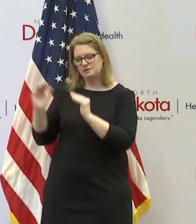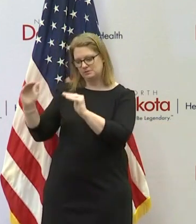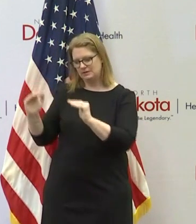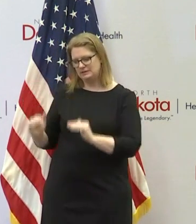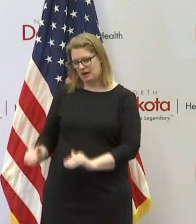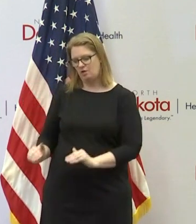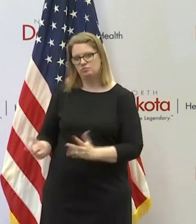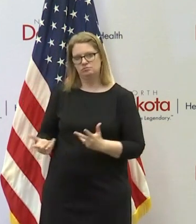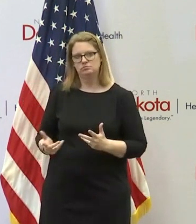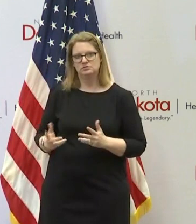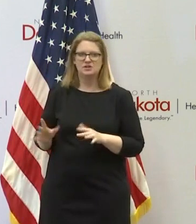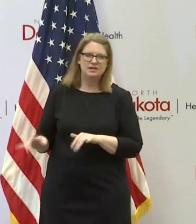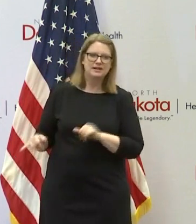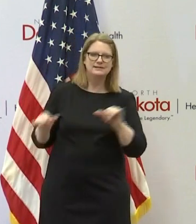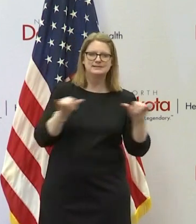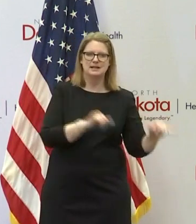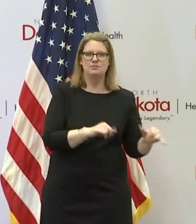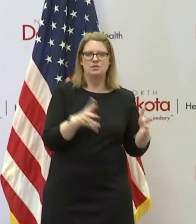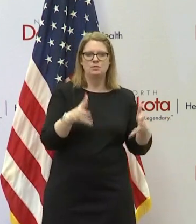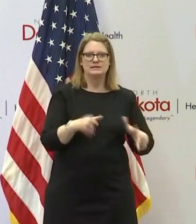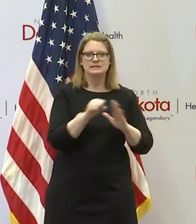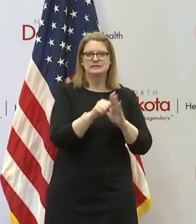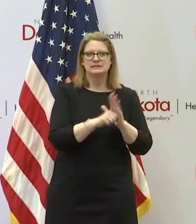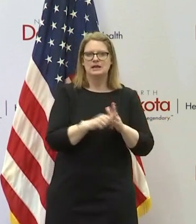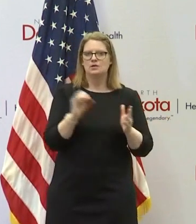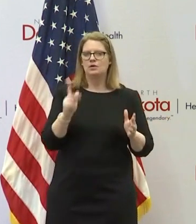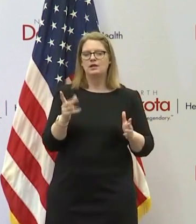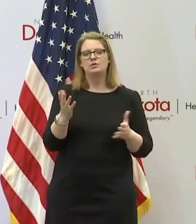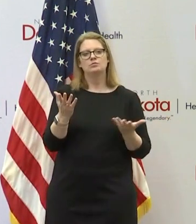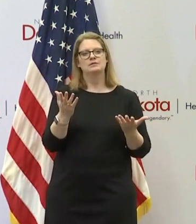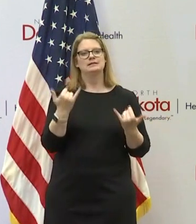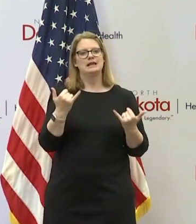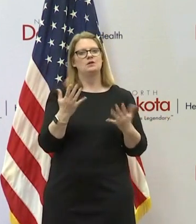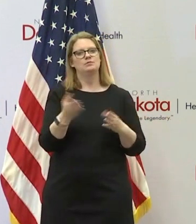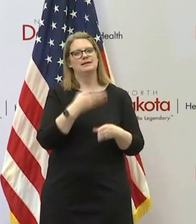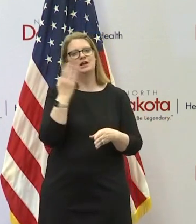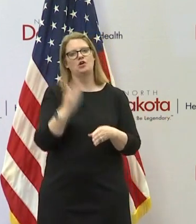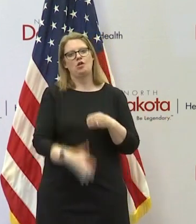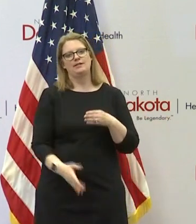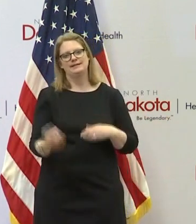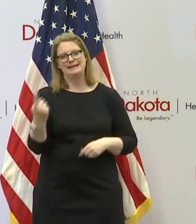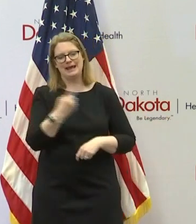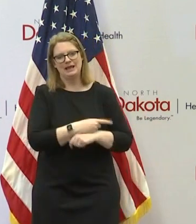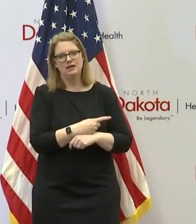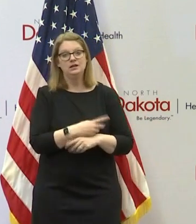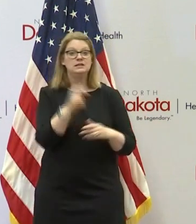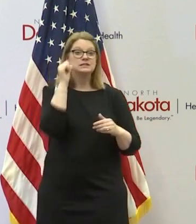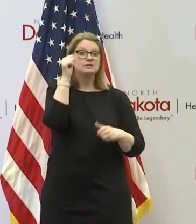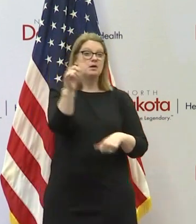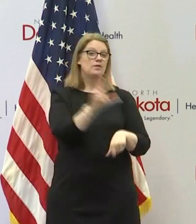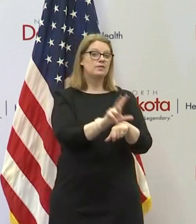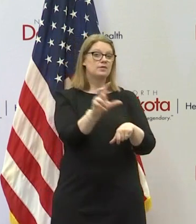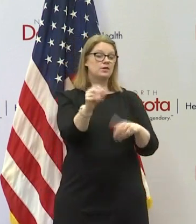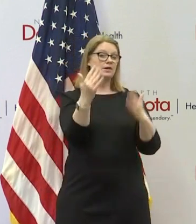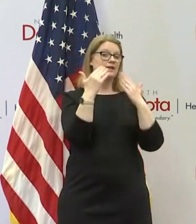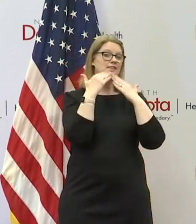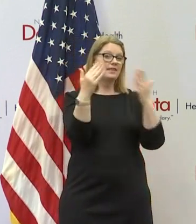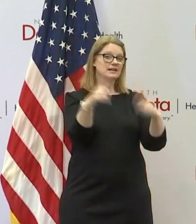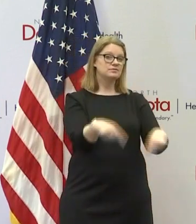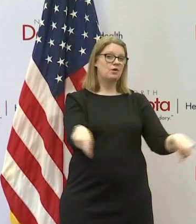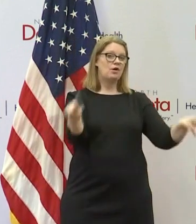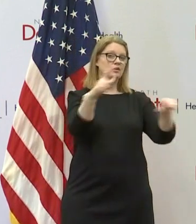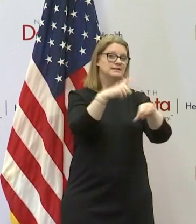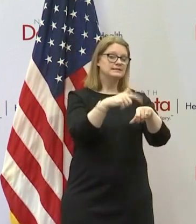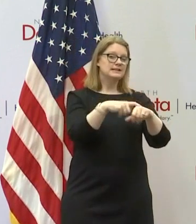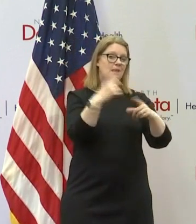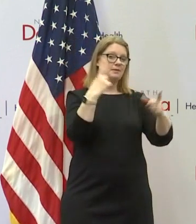look like the rest of the state. Okay? With that, I think we're going to call it a day. We'll be back tomorrow at 3:30. Thanks for all your time and